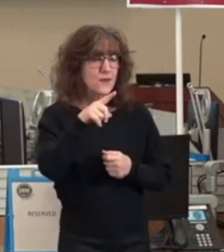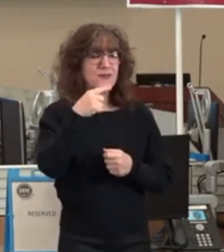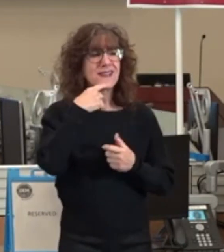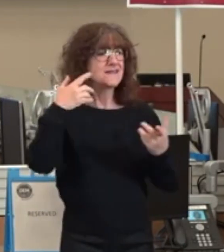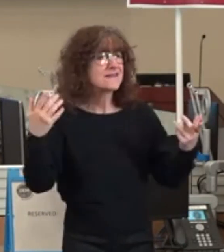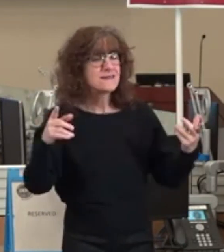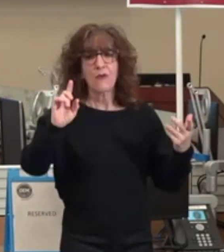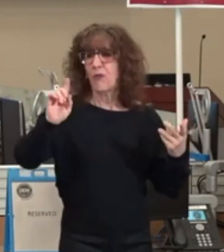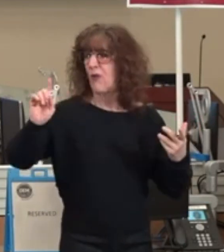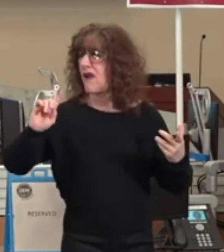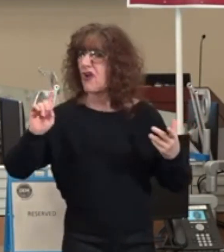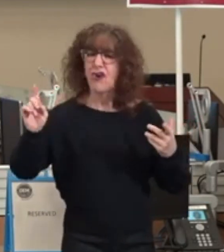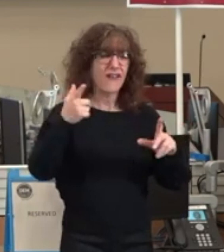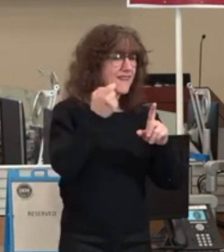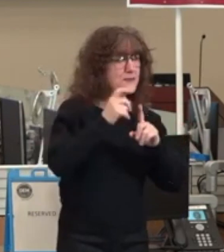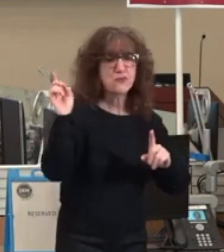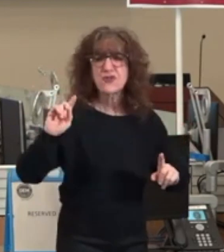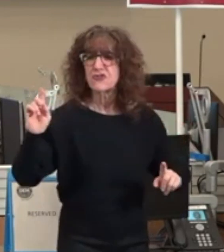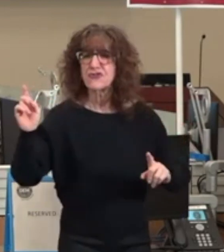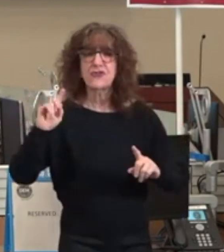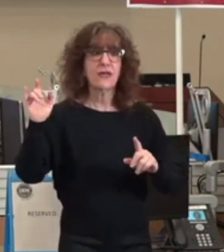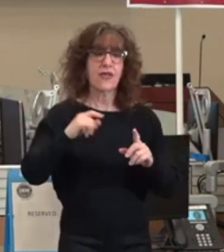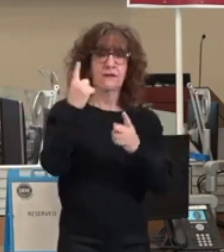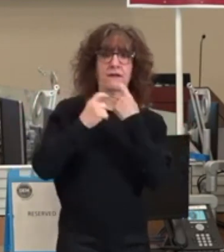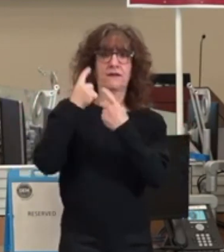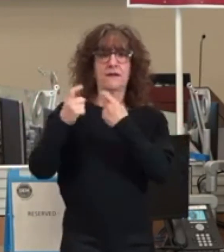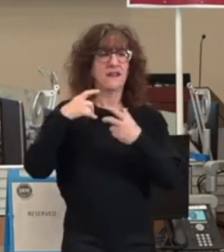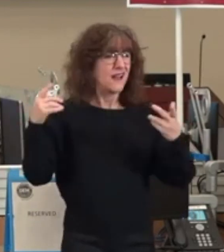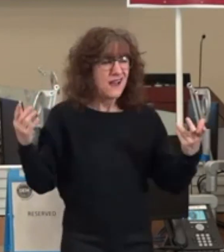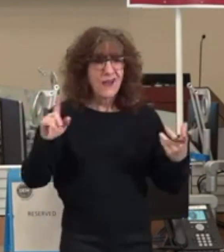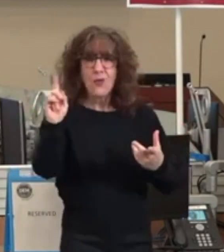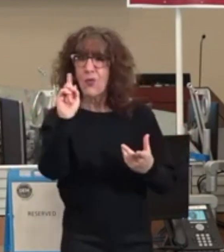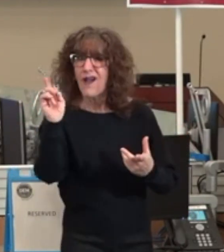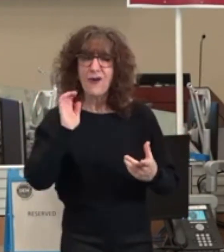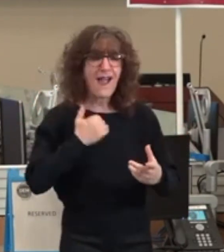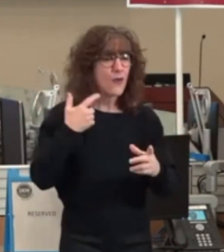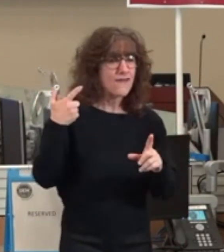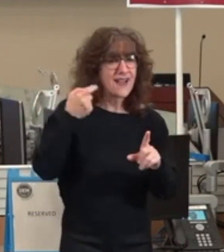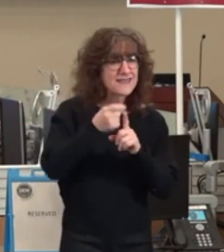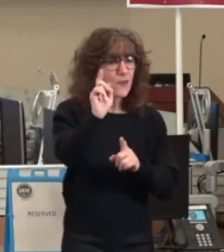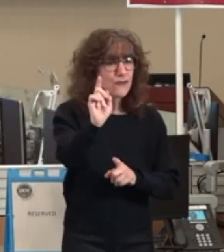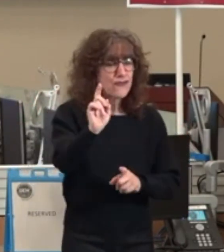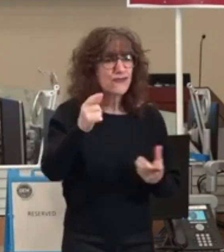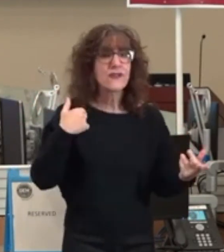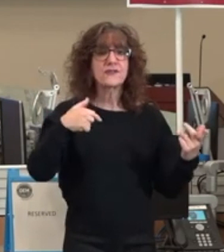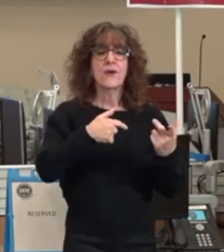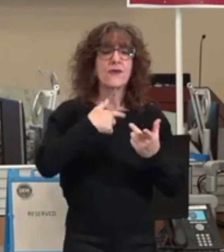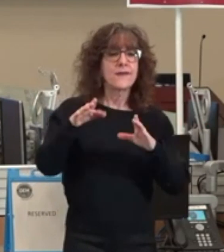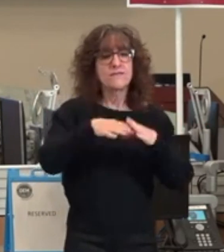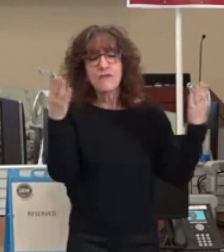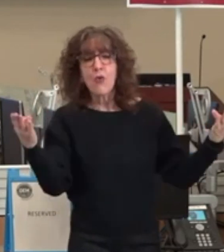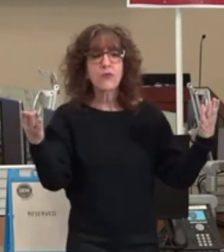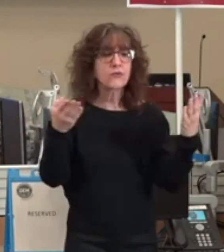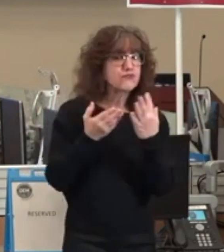saying, where in the world are the vaccines? That's been the ongoing question. Where in the world are our vaccines? And we've been open and